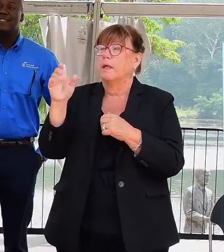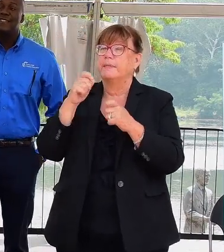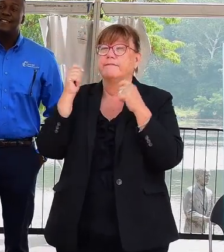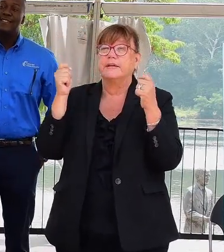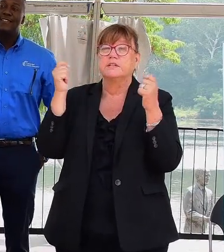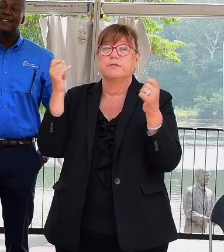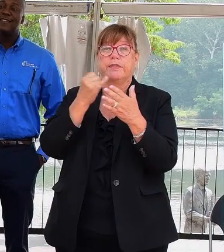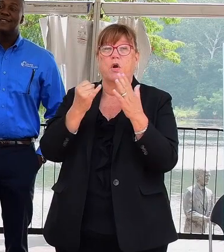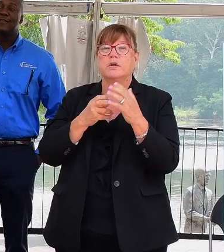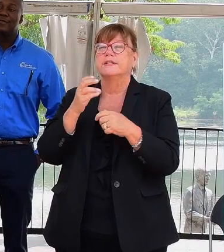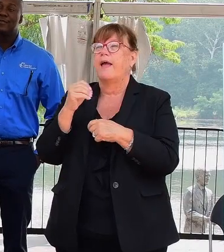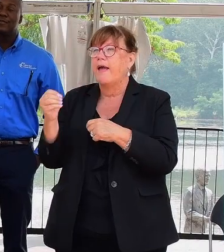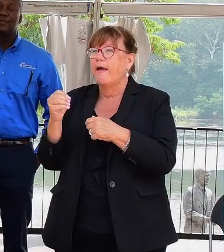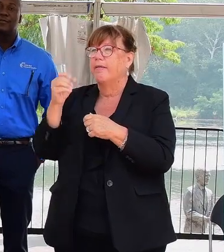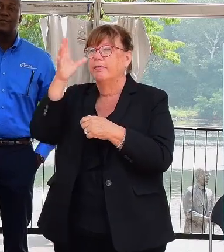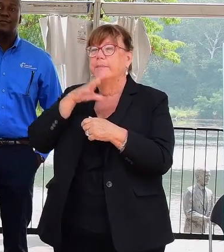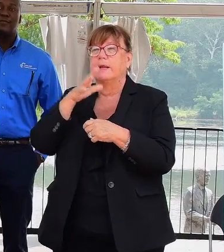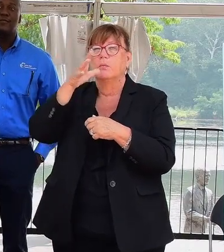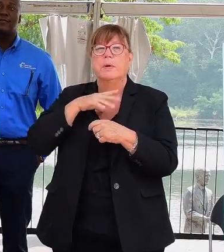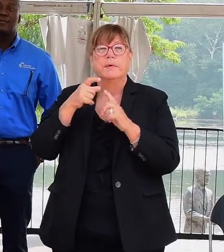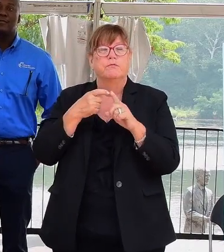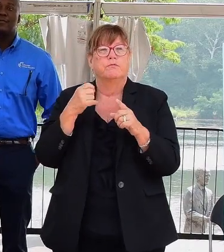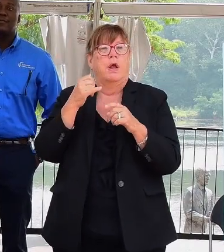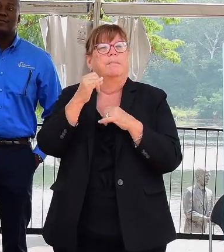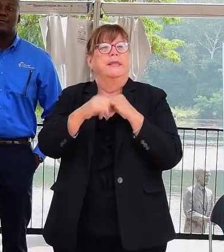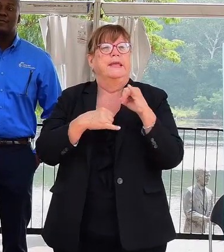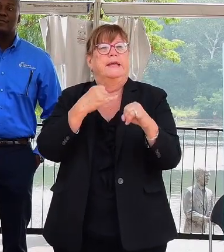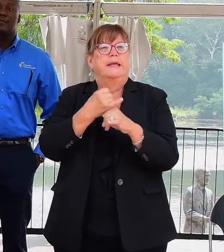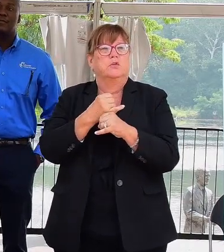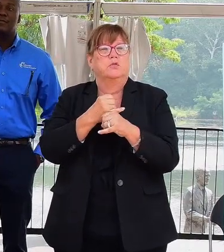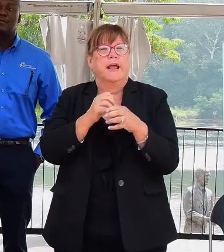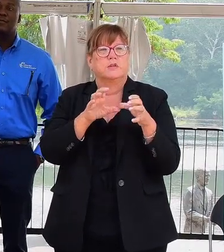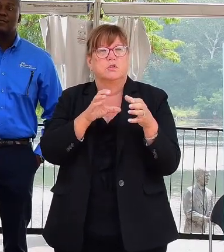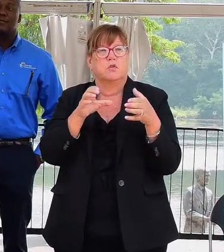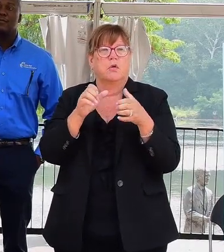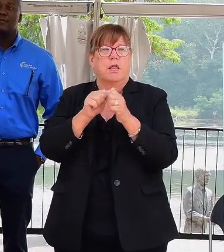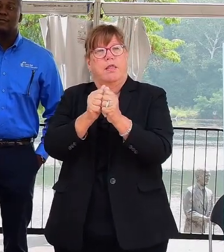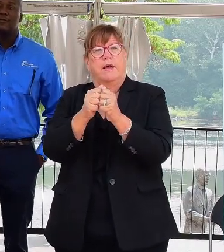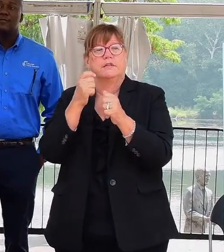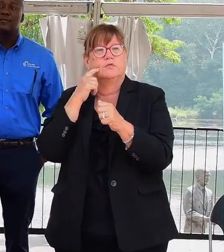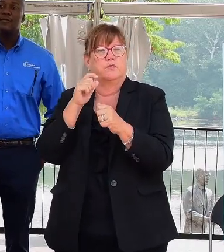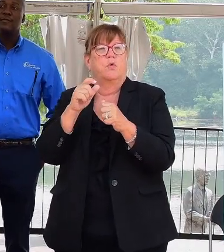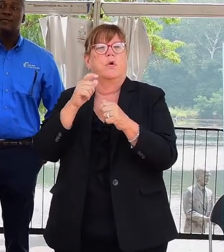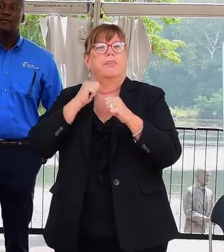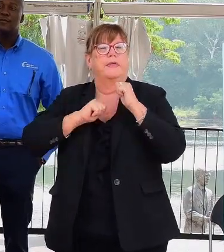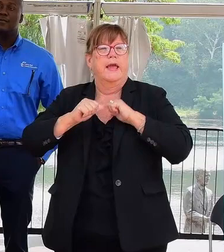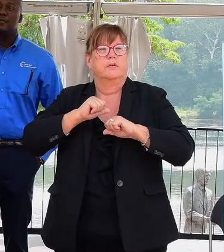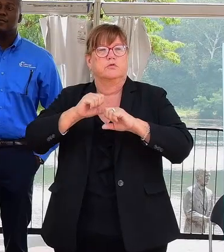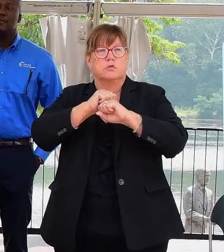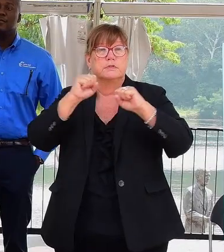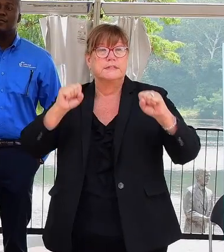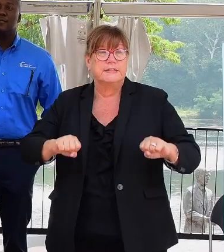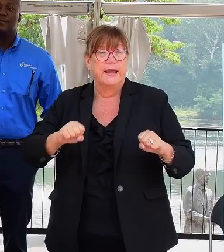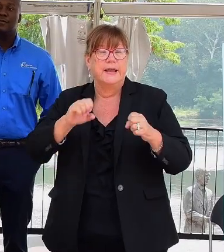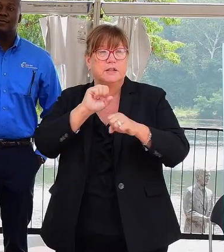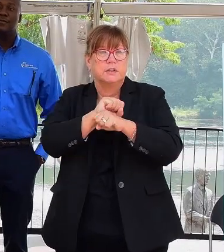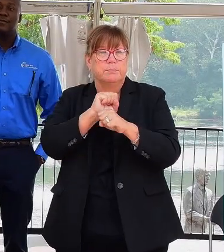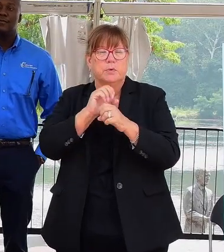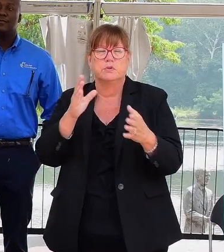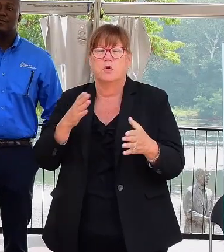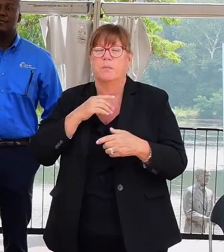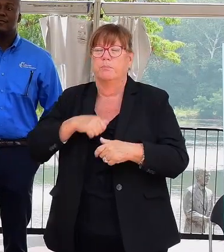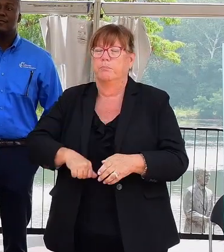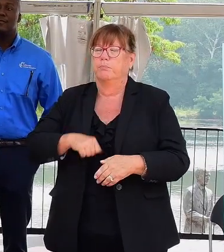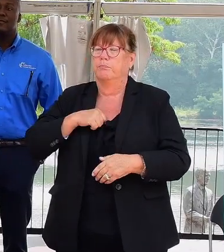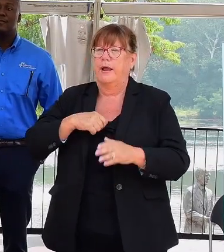the Arts, along with the men and women from the International Alliance of Theatrical Stage Employees, Local 19, are proud to present the Holly Montgomery